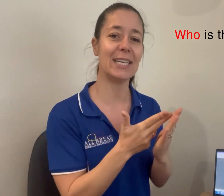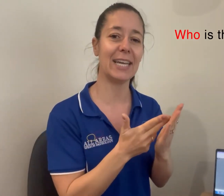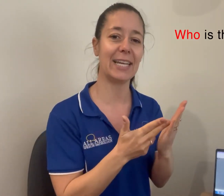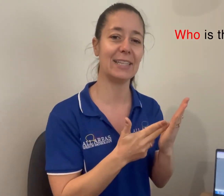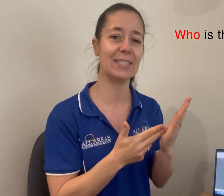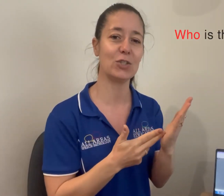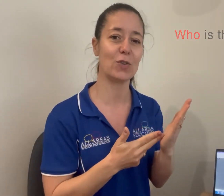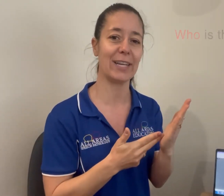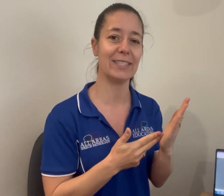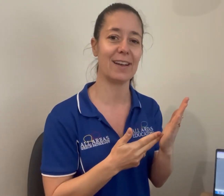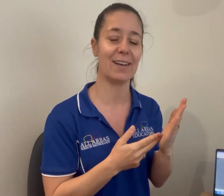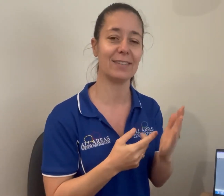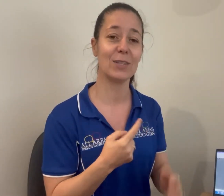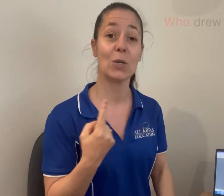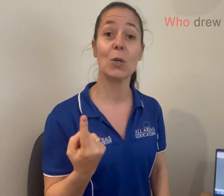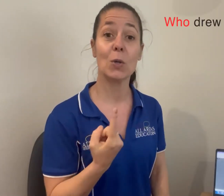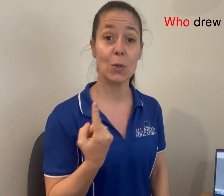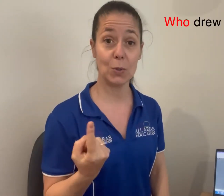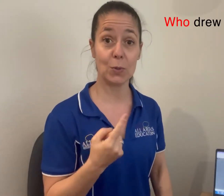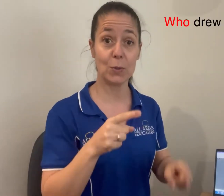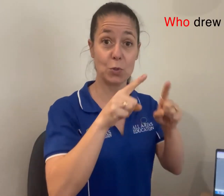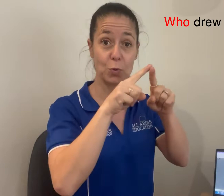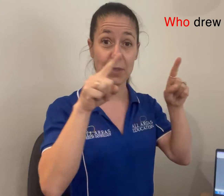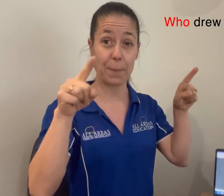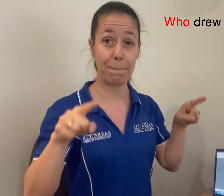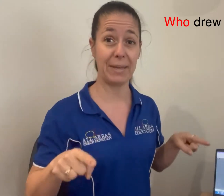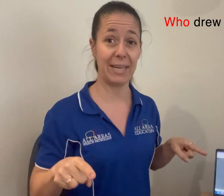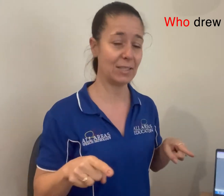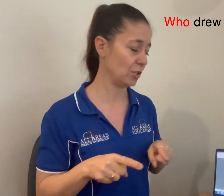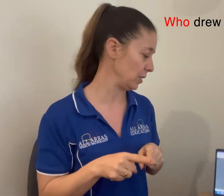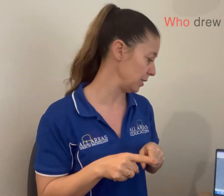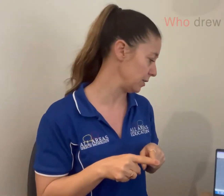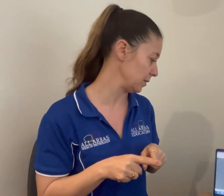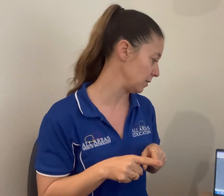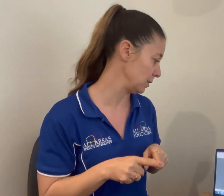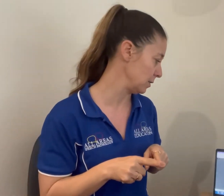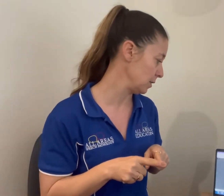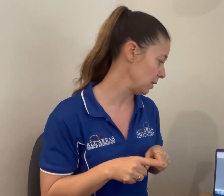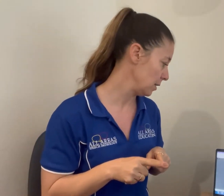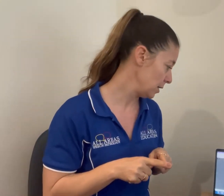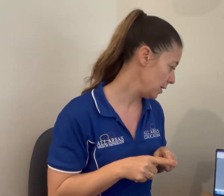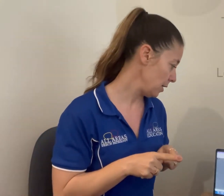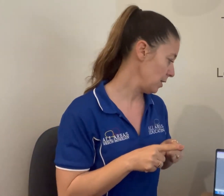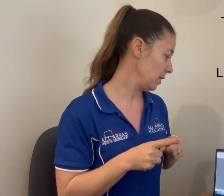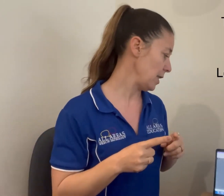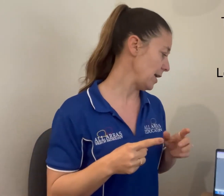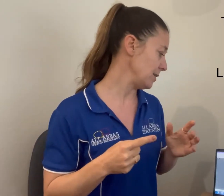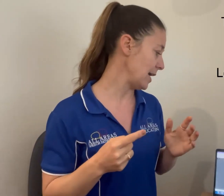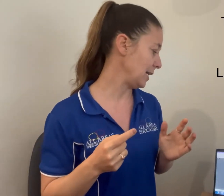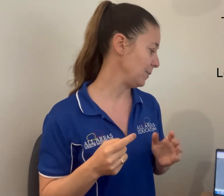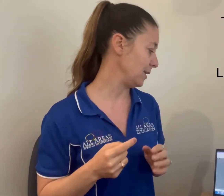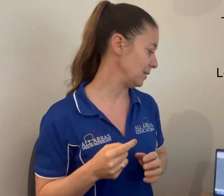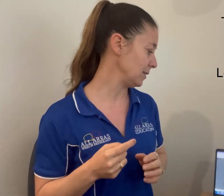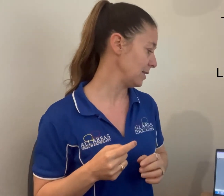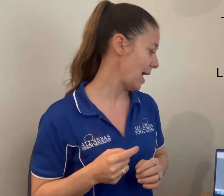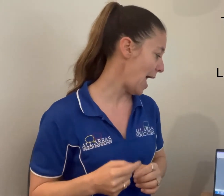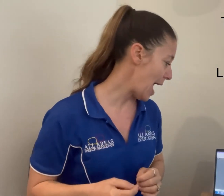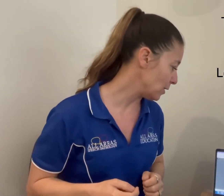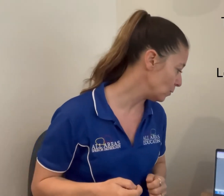illustrator? Who drew the pictures? Their name is Anil